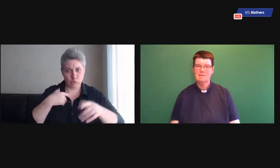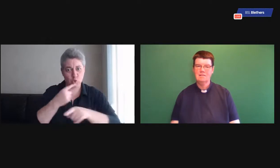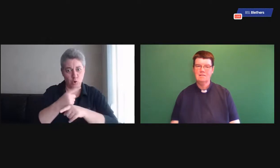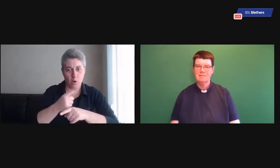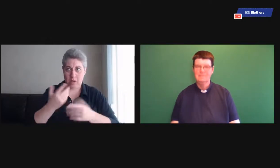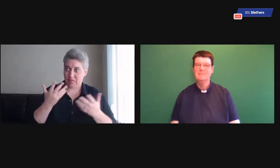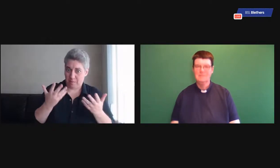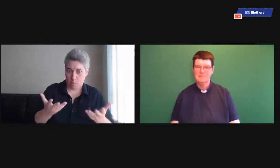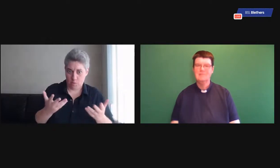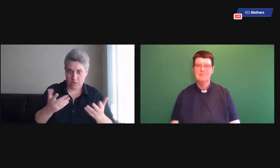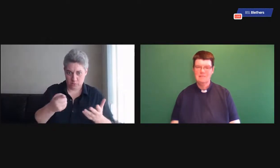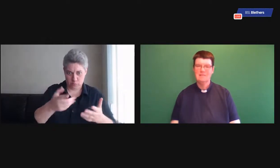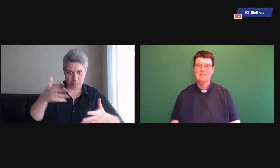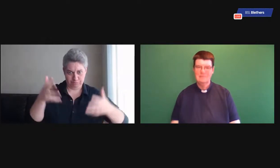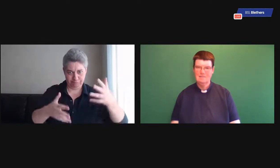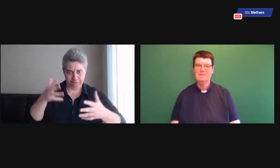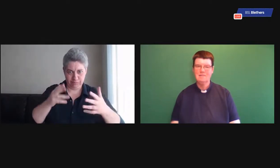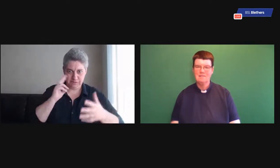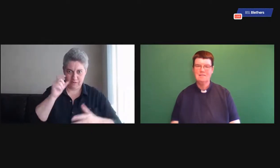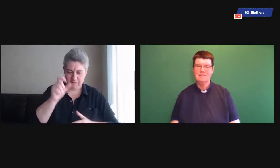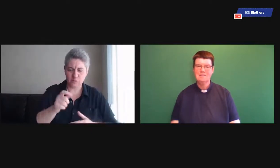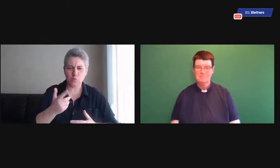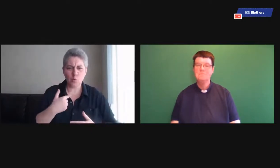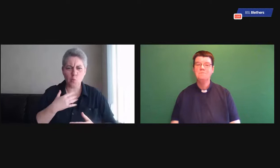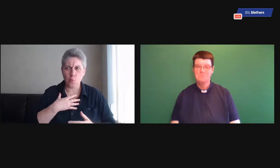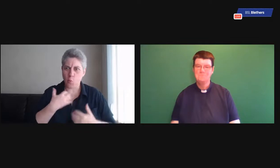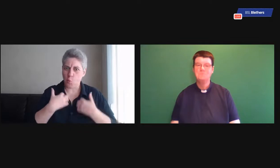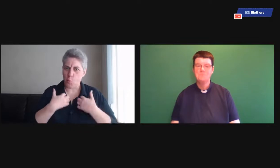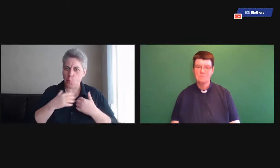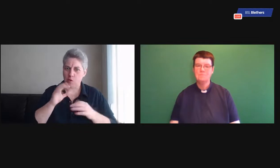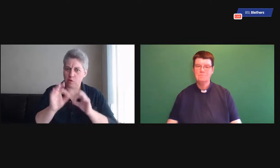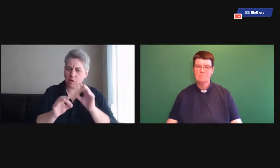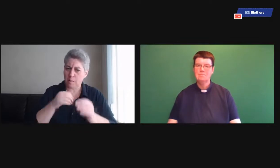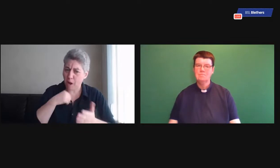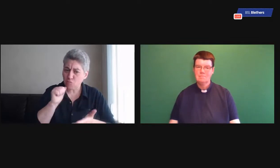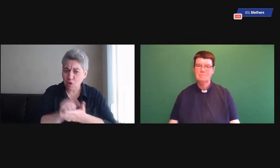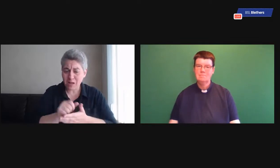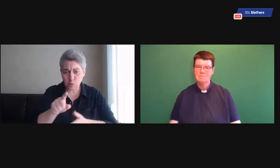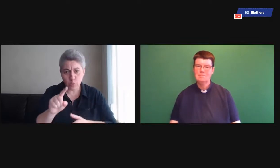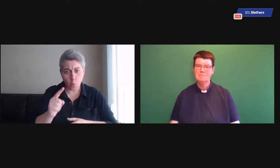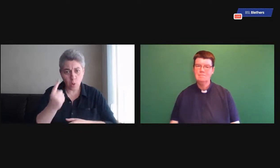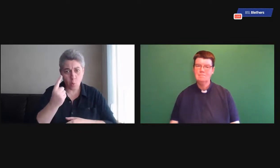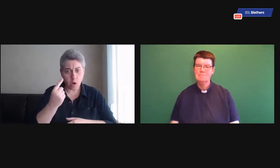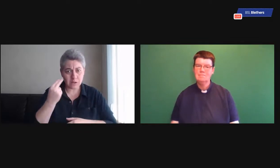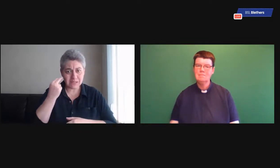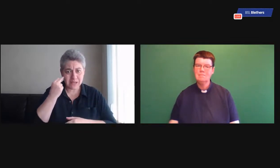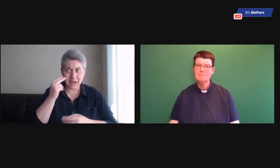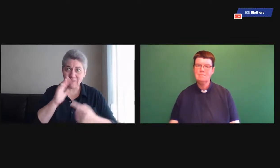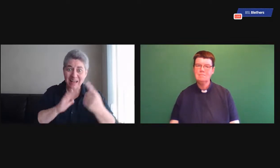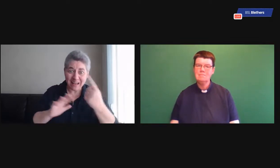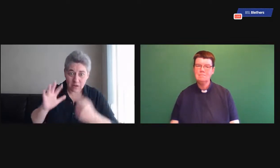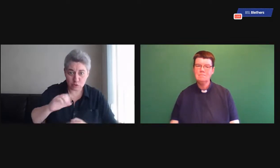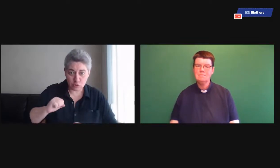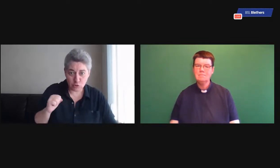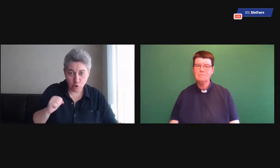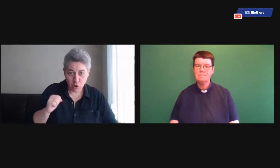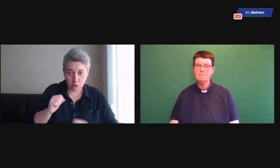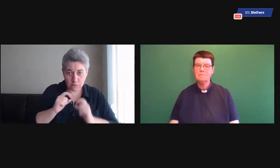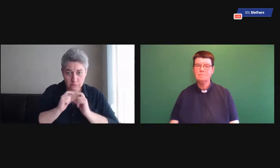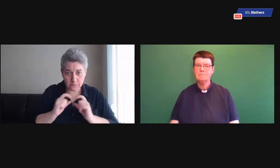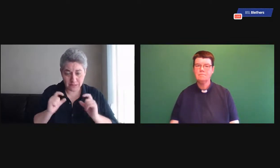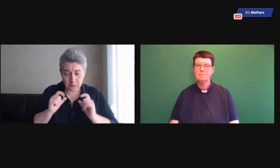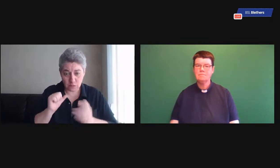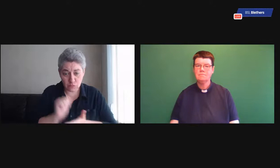just amazing for us to look at our sign language and it being prolific now within the Church of Scotland through yourself, Mary.